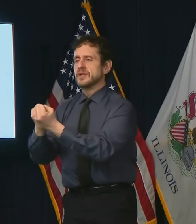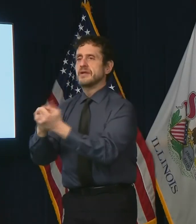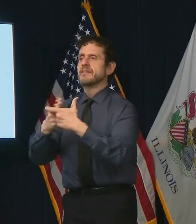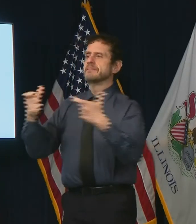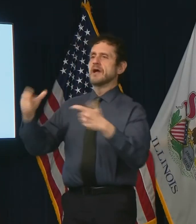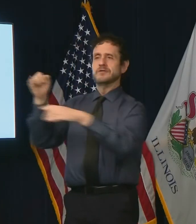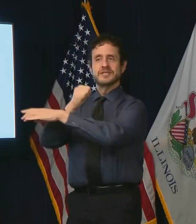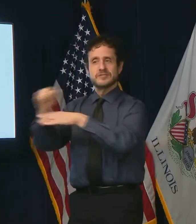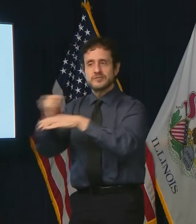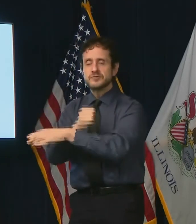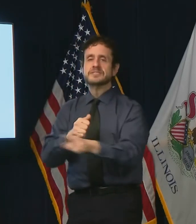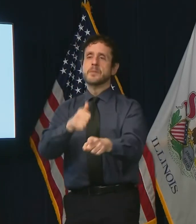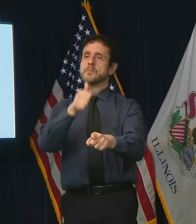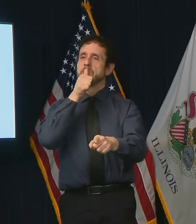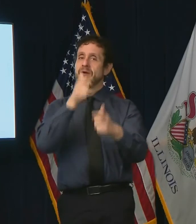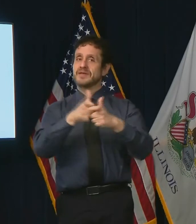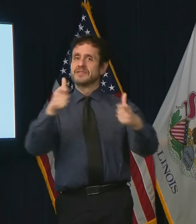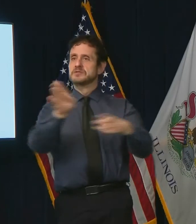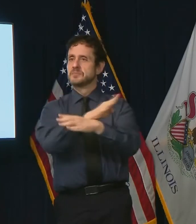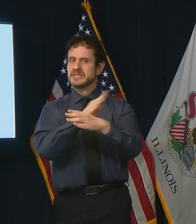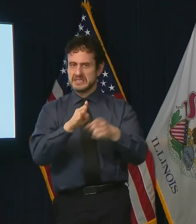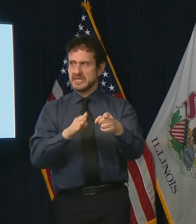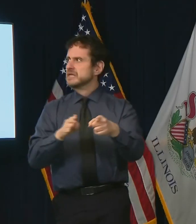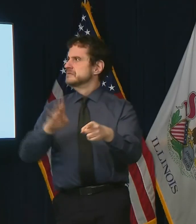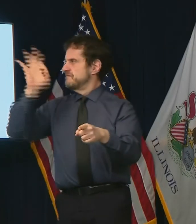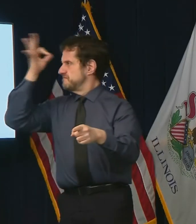of private large businesses got money,